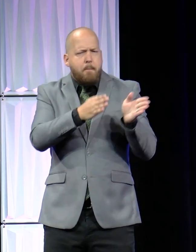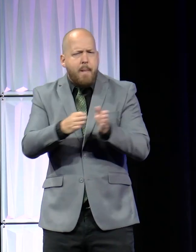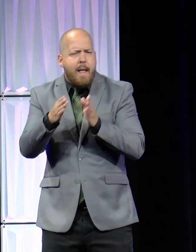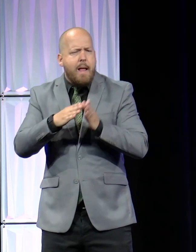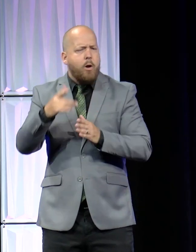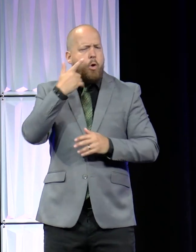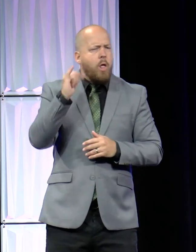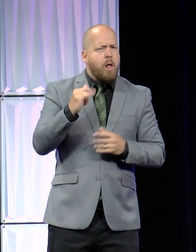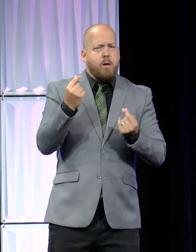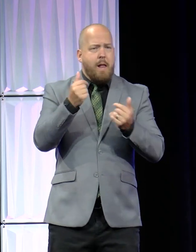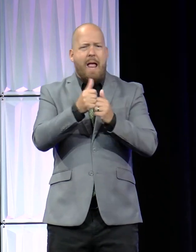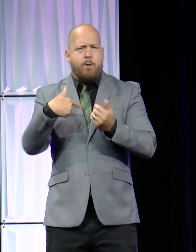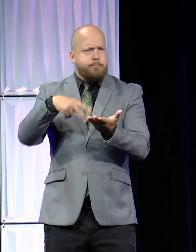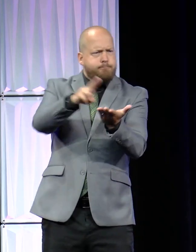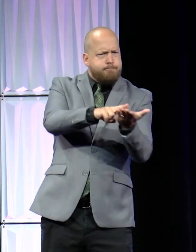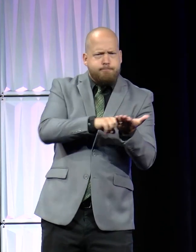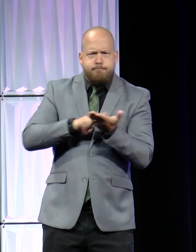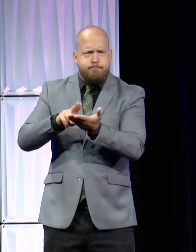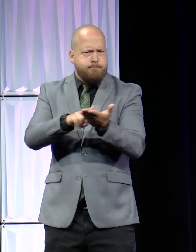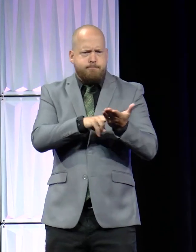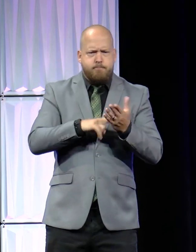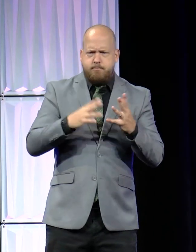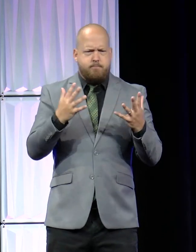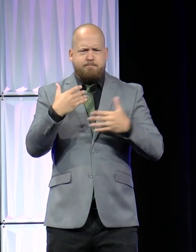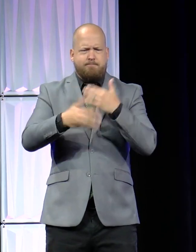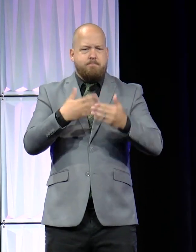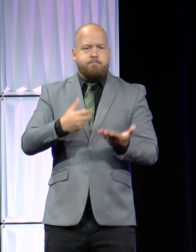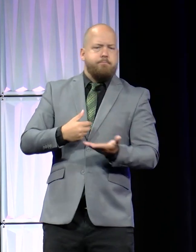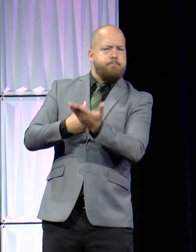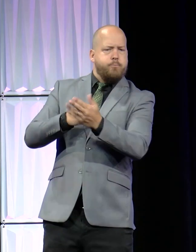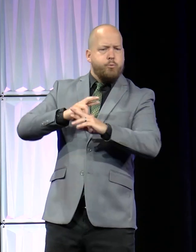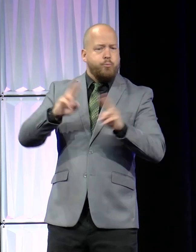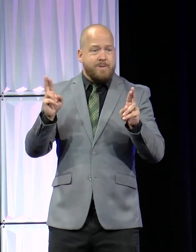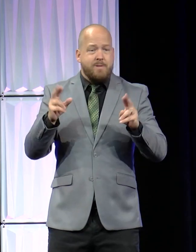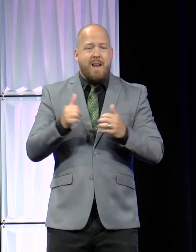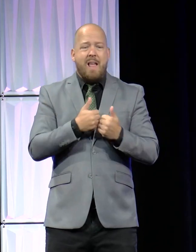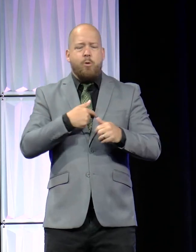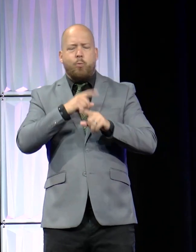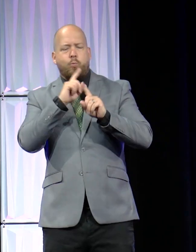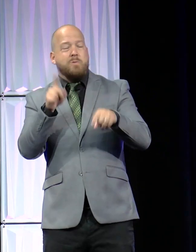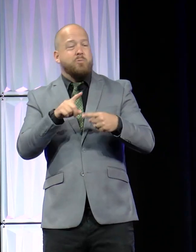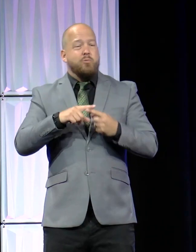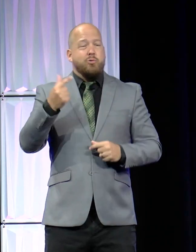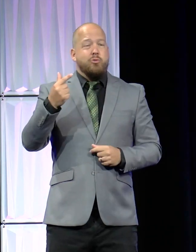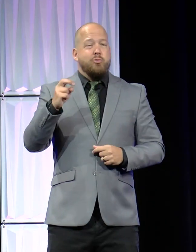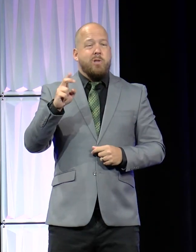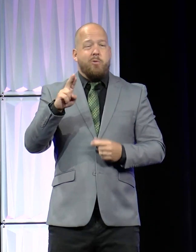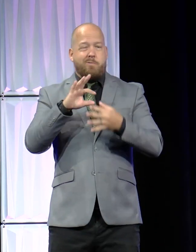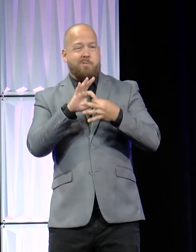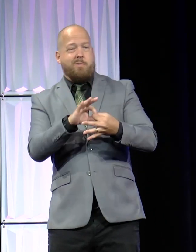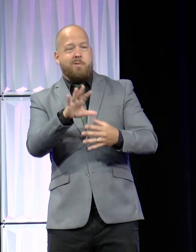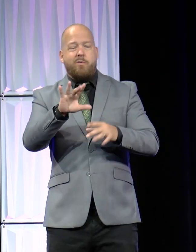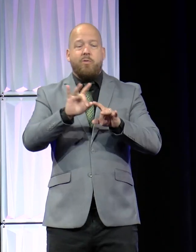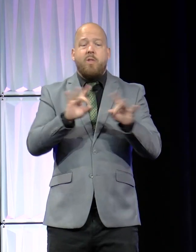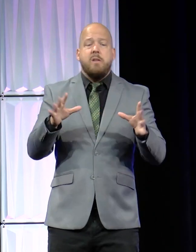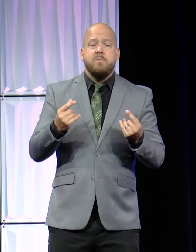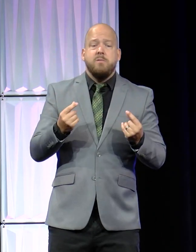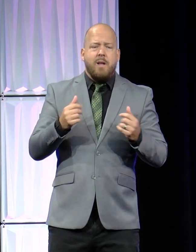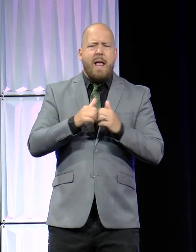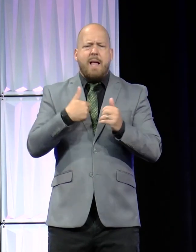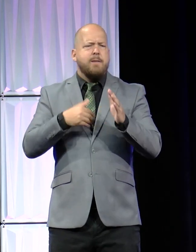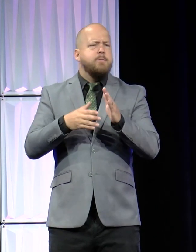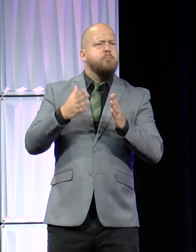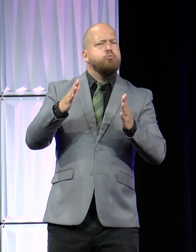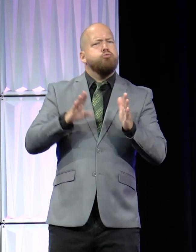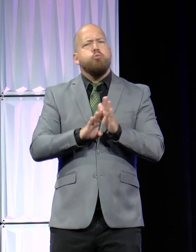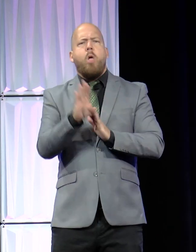approach to preventing and responding to gender-based violence throughout the life course. The plan places an